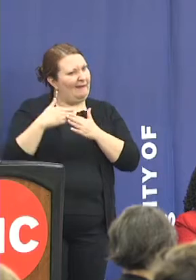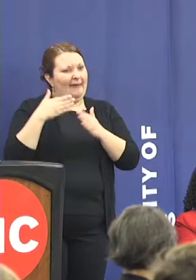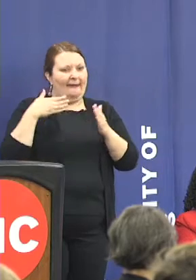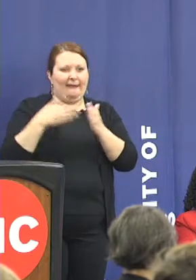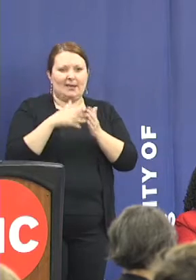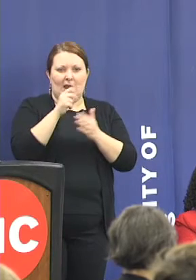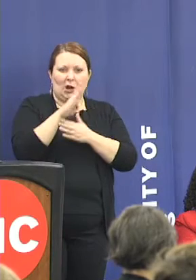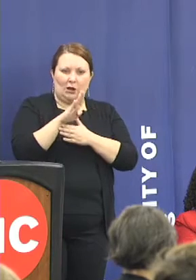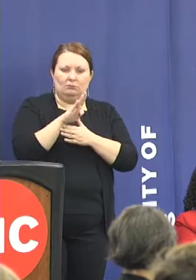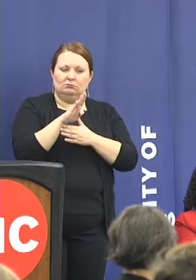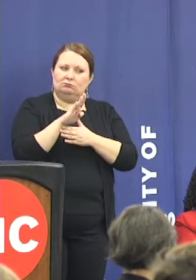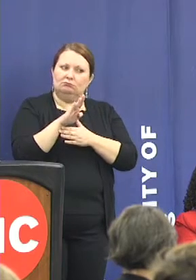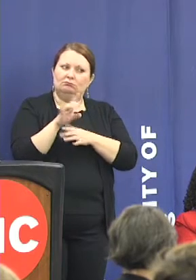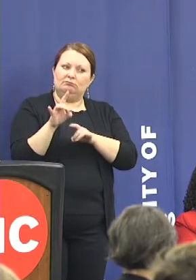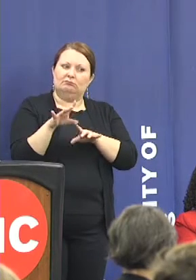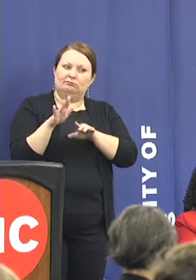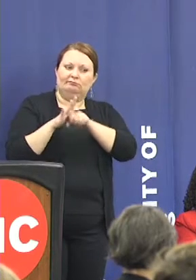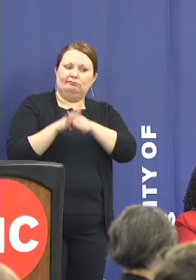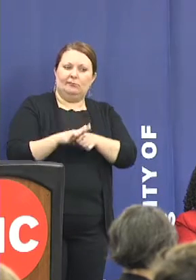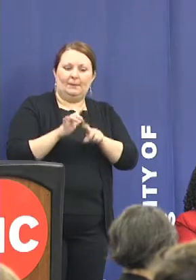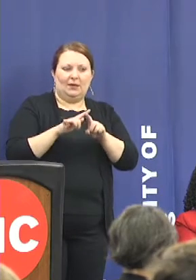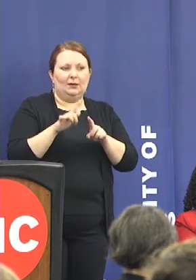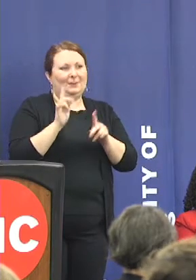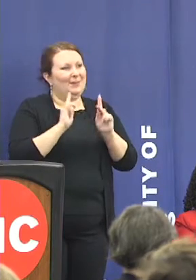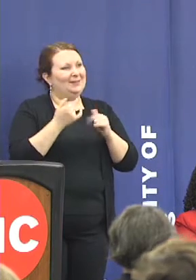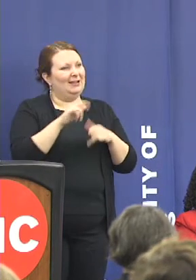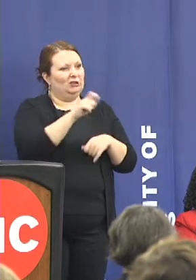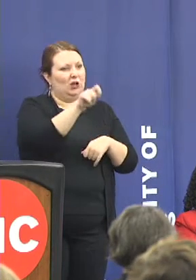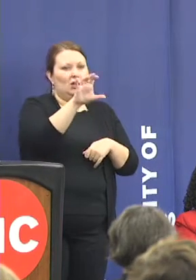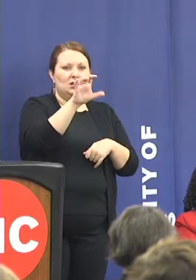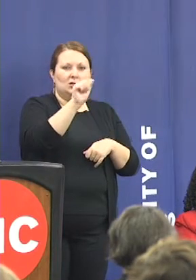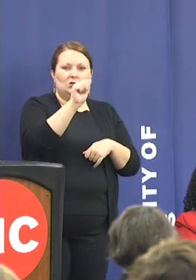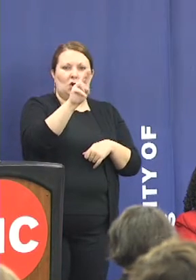anti-Arab racism, but the communities are checking Caucasian,